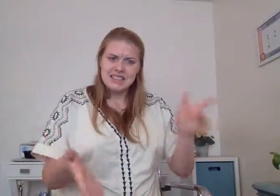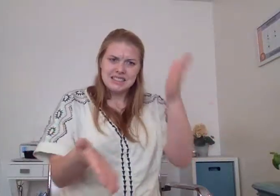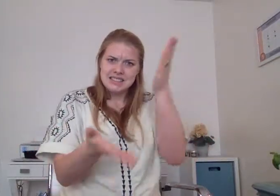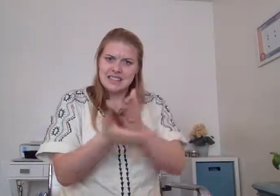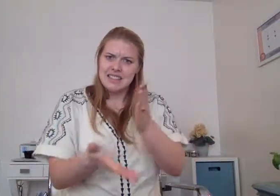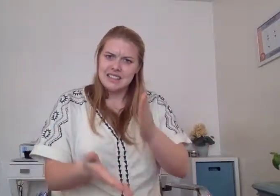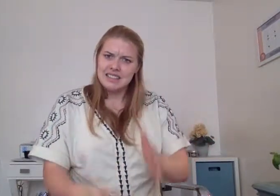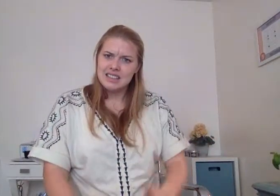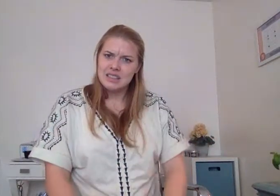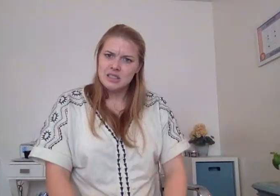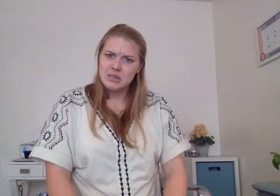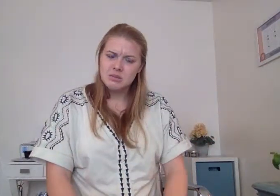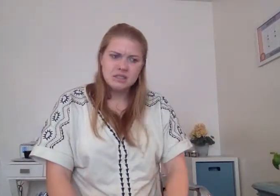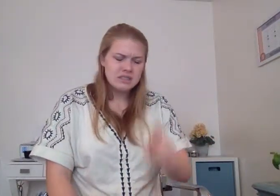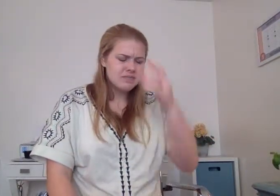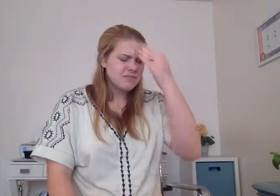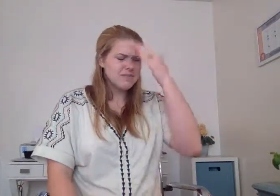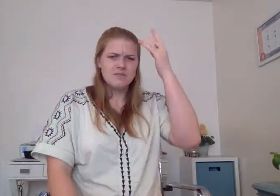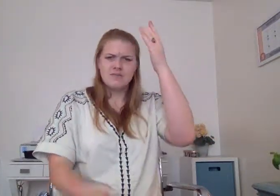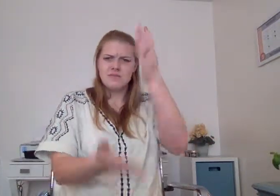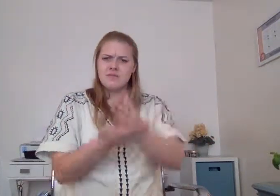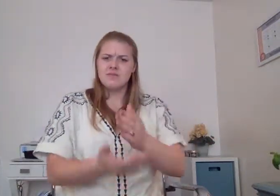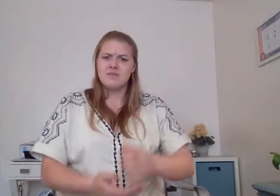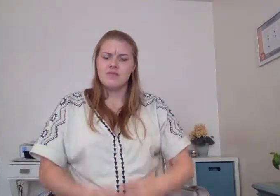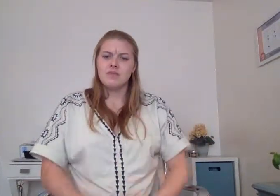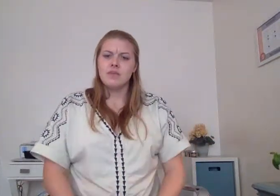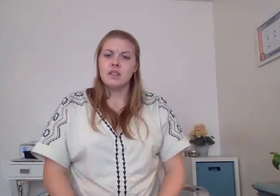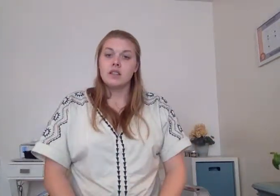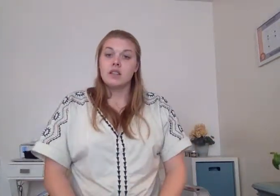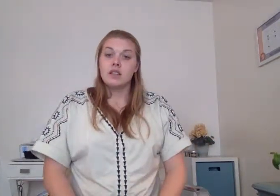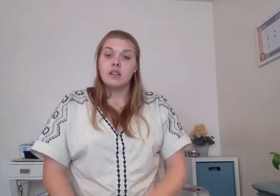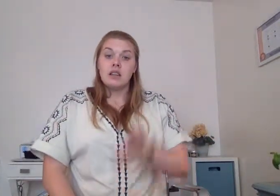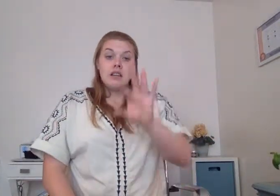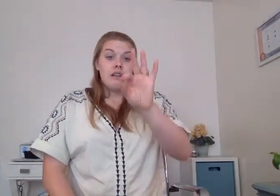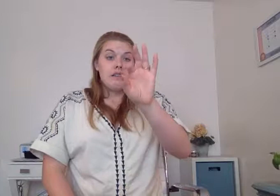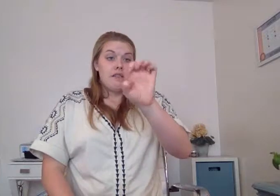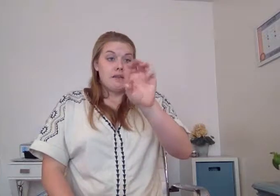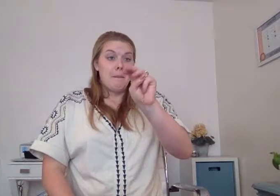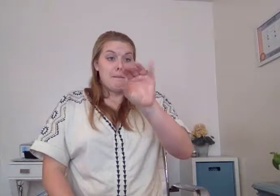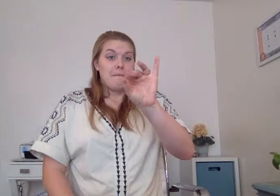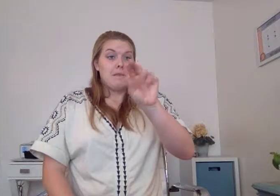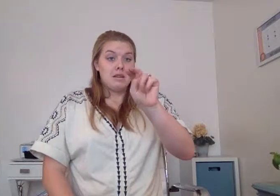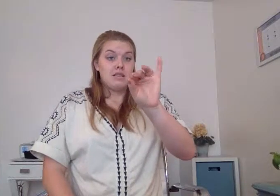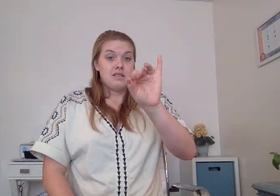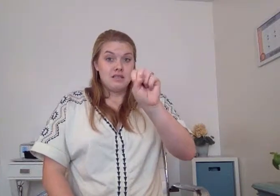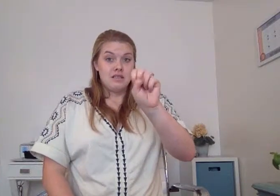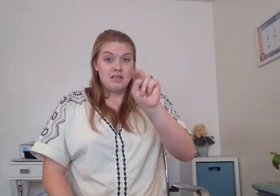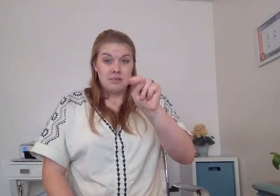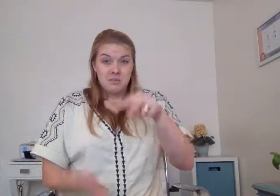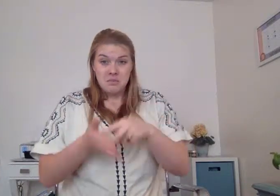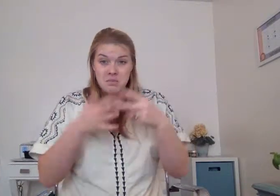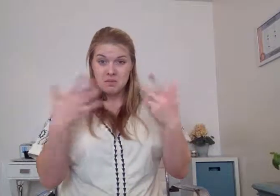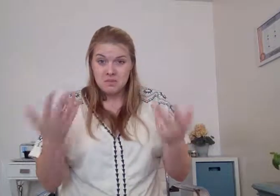stop. For the record, feminism, by definition, is the